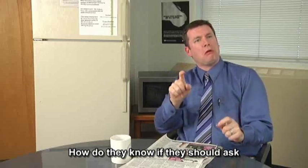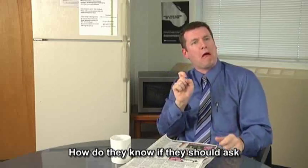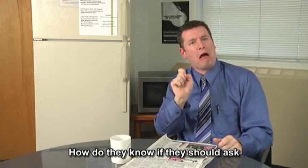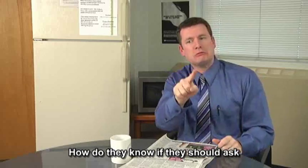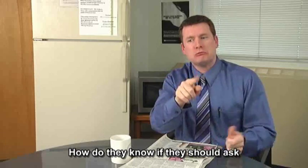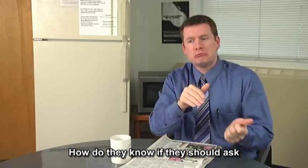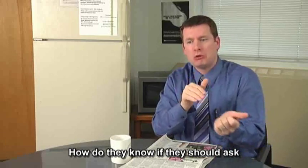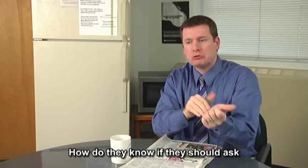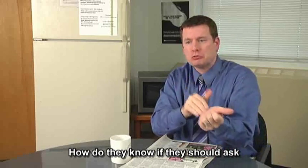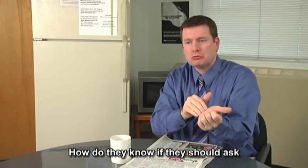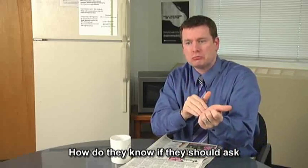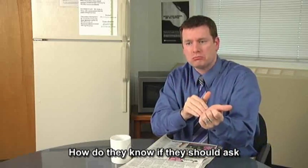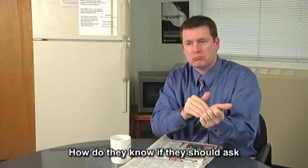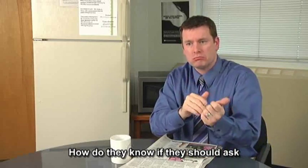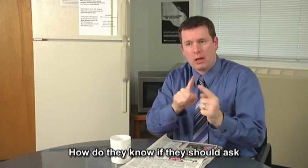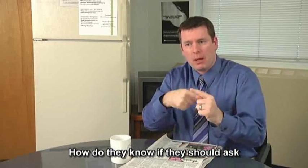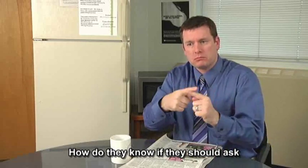about antiviral medicines?